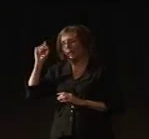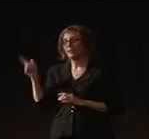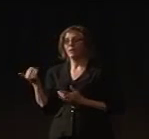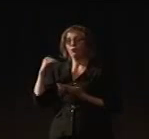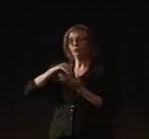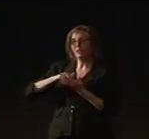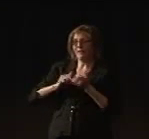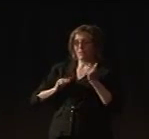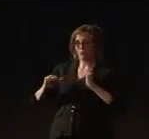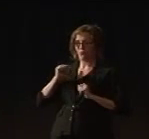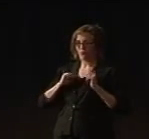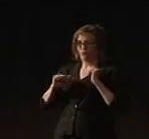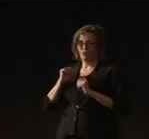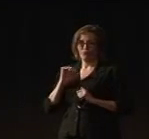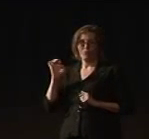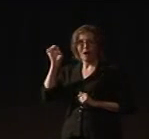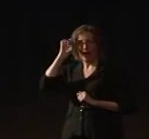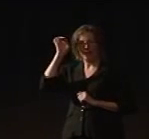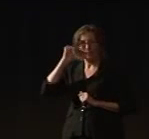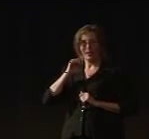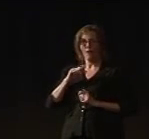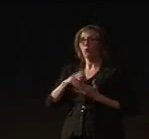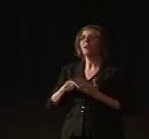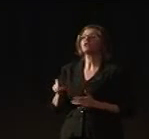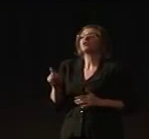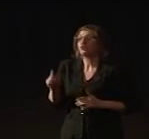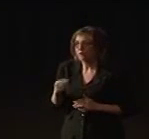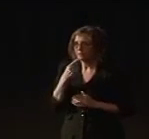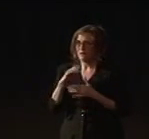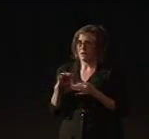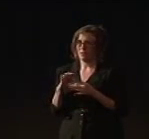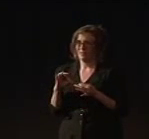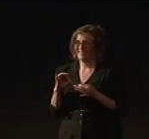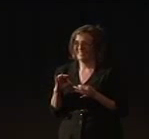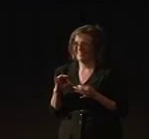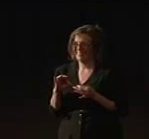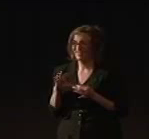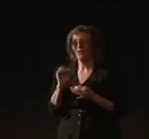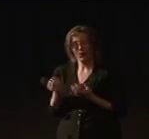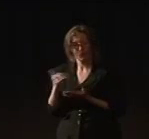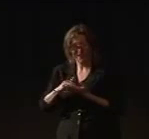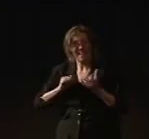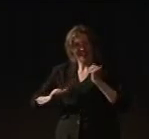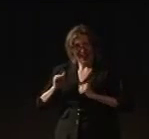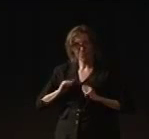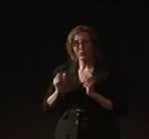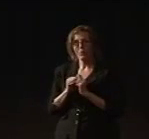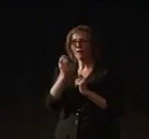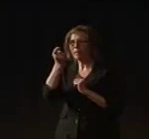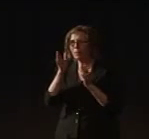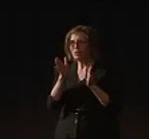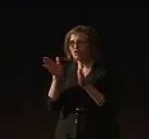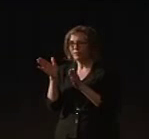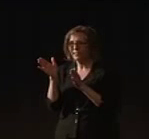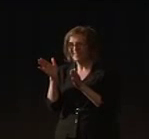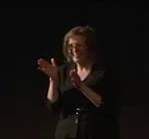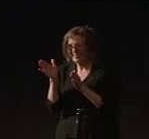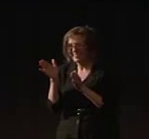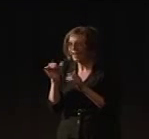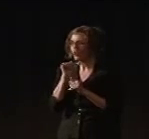that Einstein should have. So it was a reenactment with a slight shift. If you